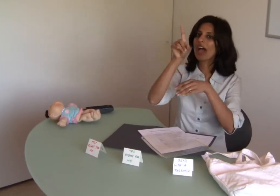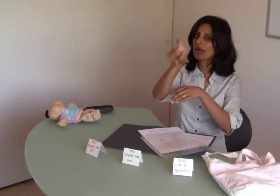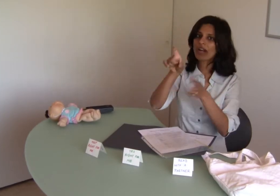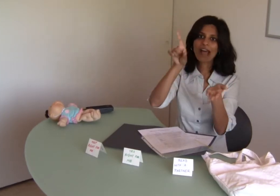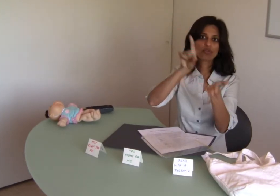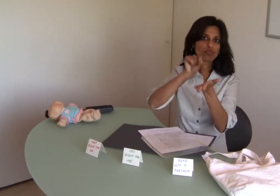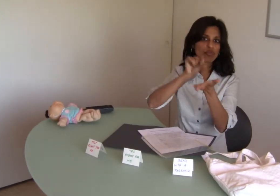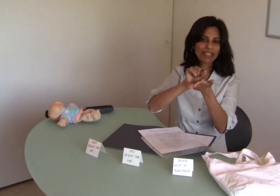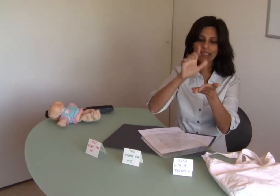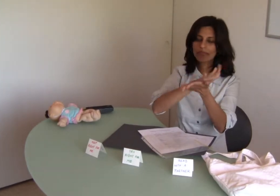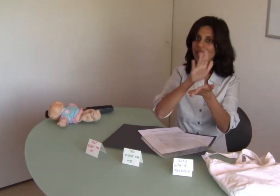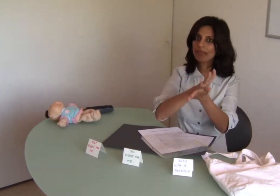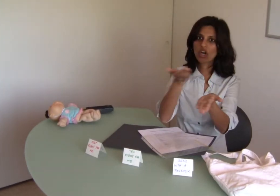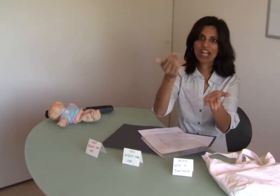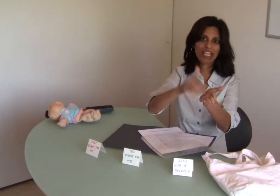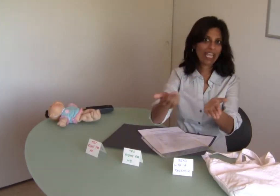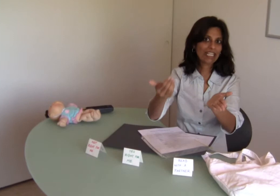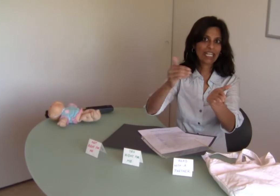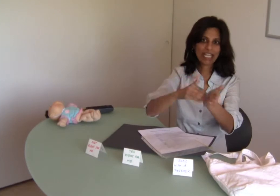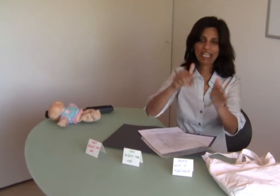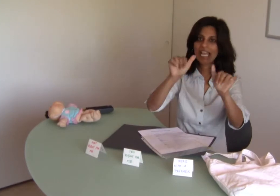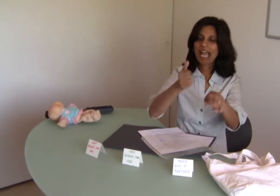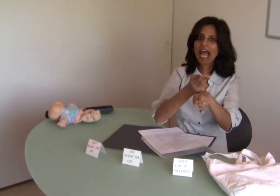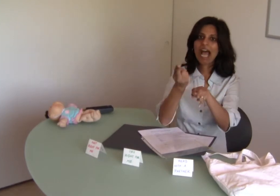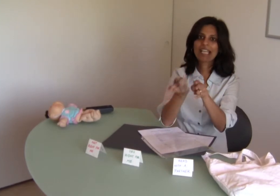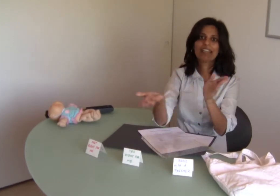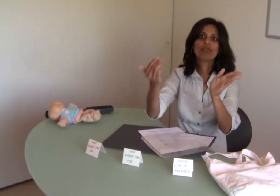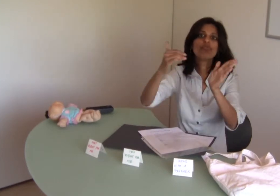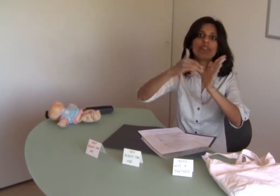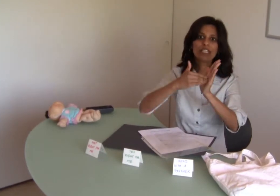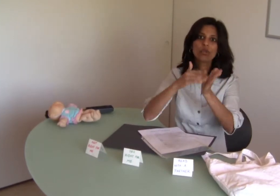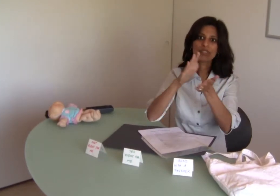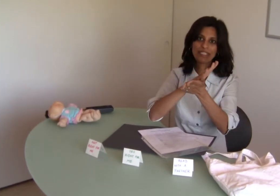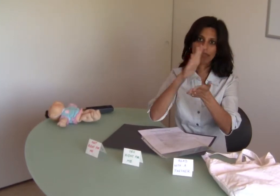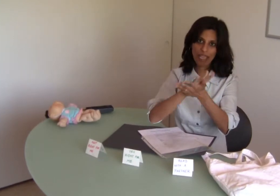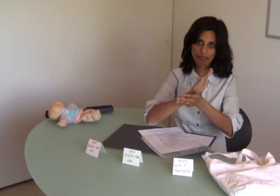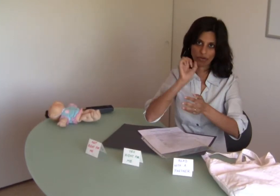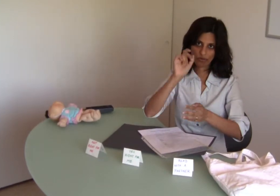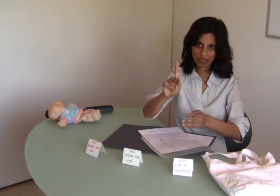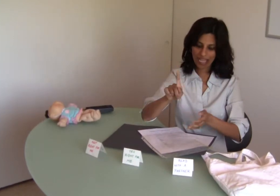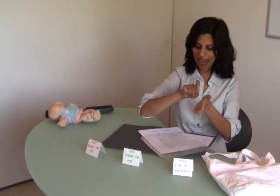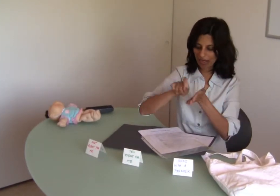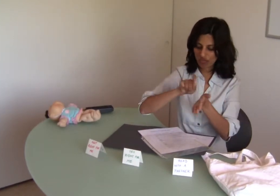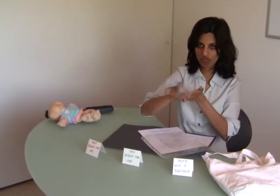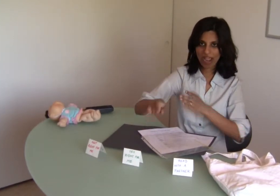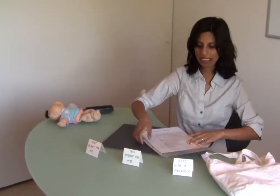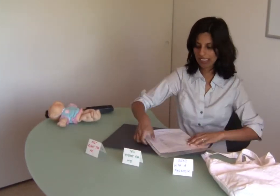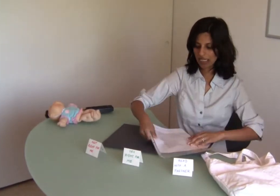I don't have to print the paper again and again. I can reuse the paper, okay? I can write